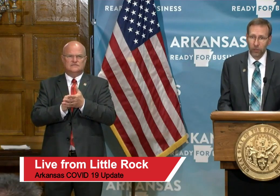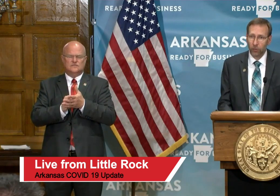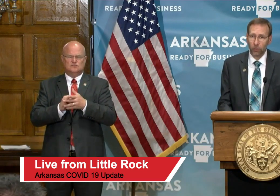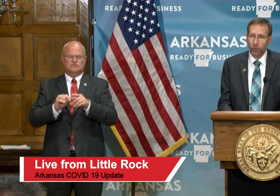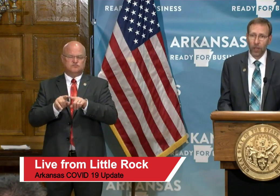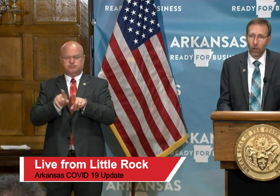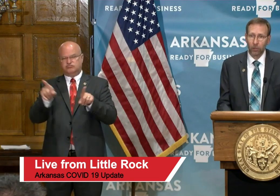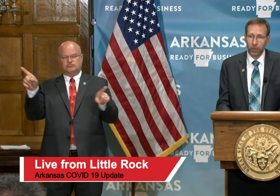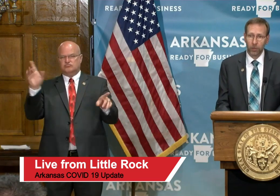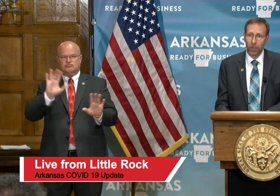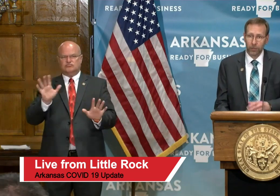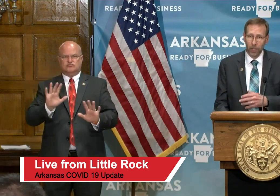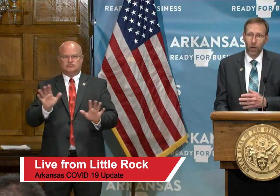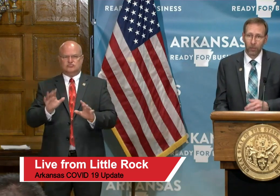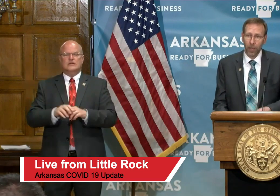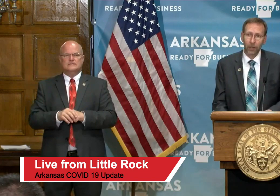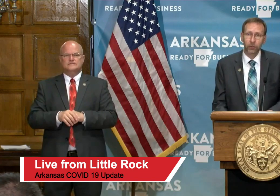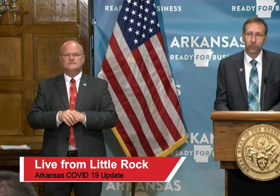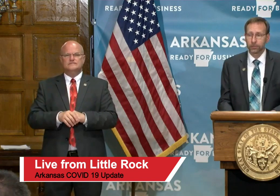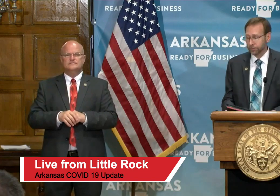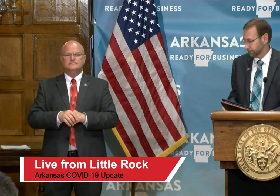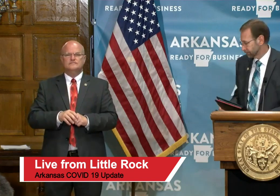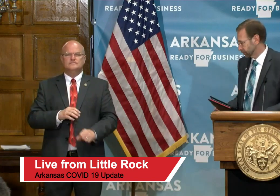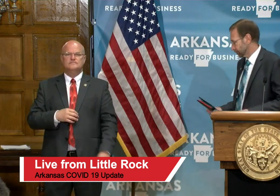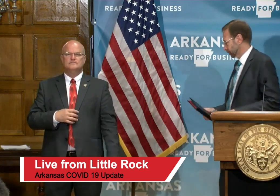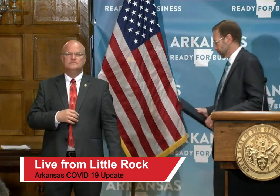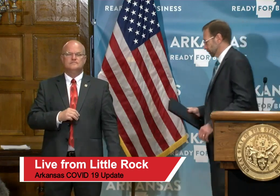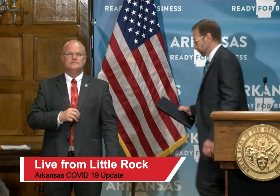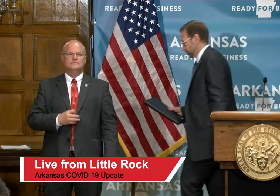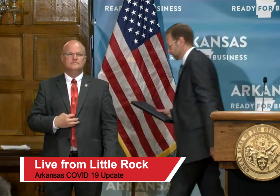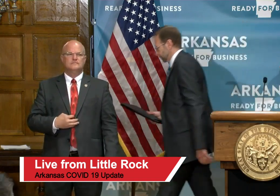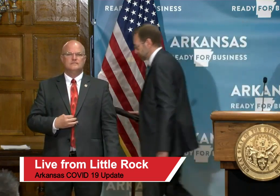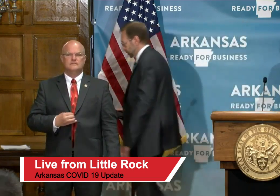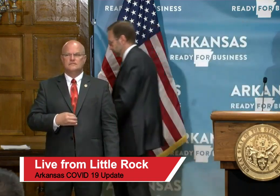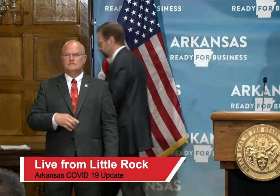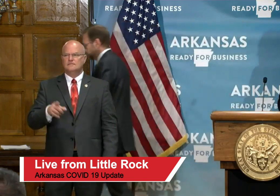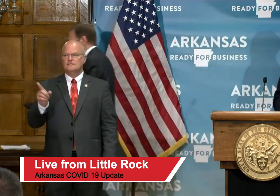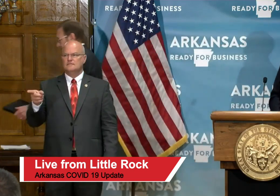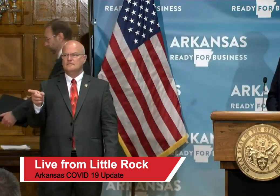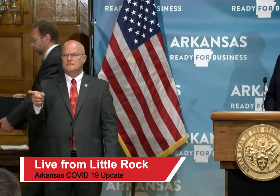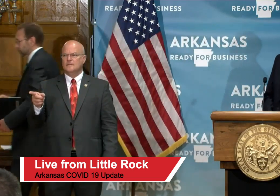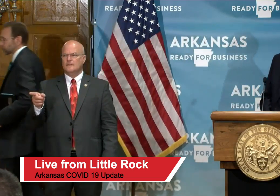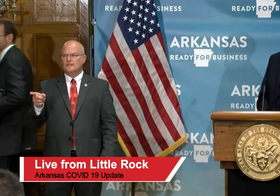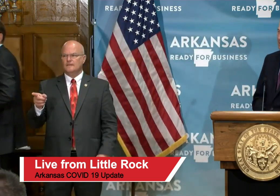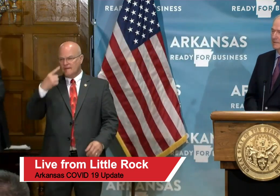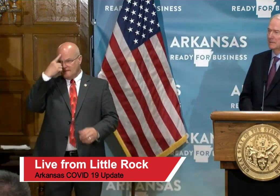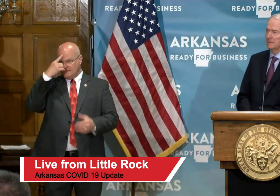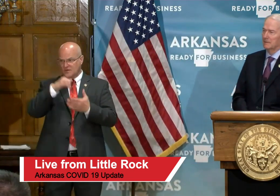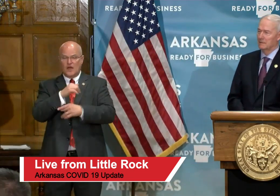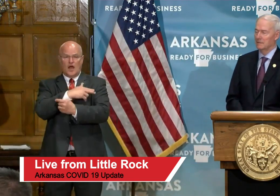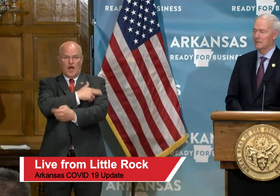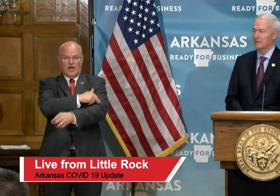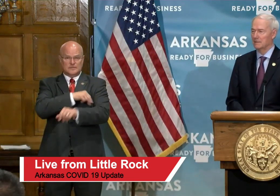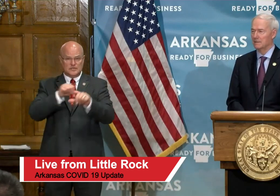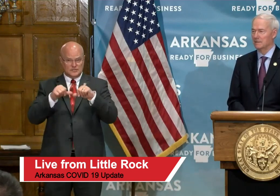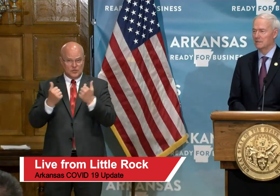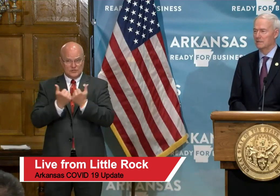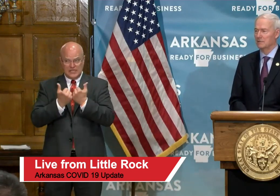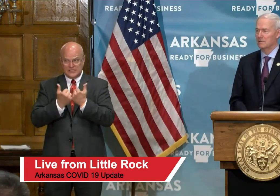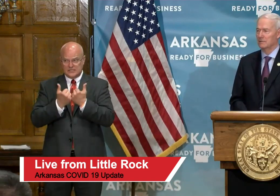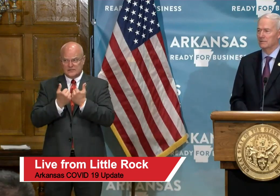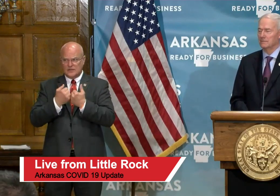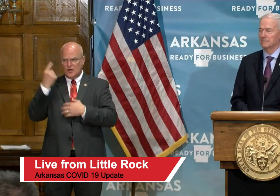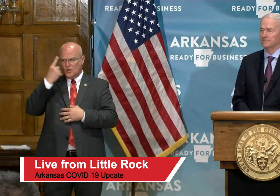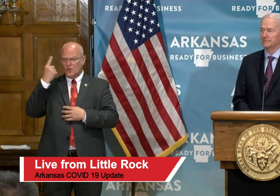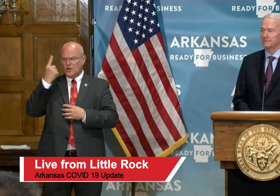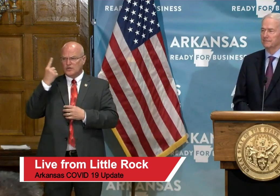out of sync or not harmonized. Question here. For the Hospital Association, I was